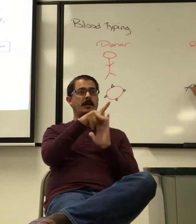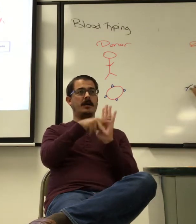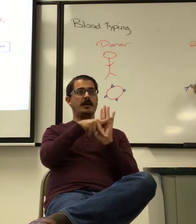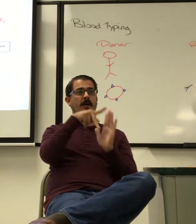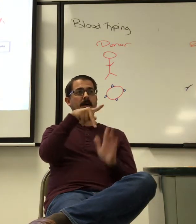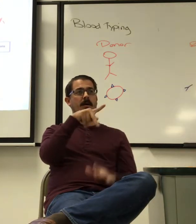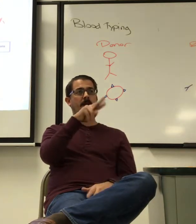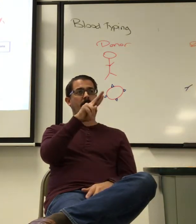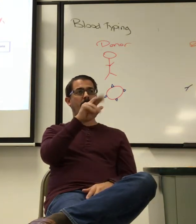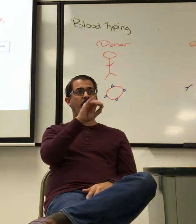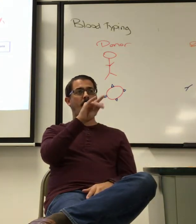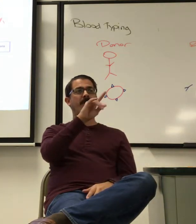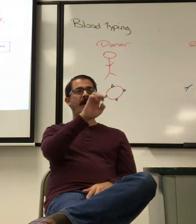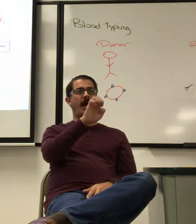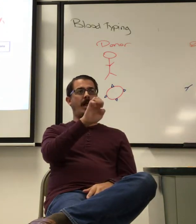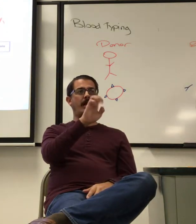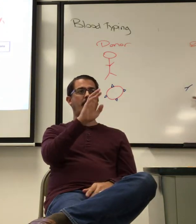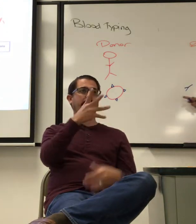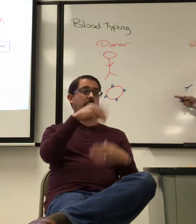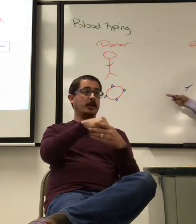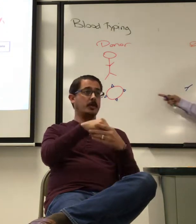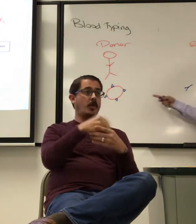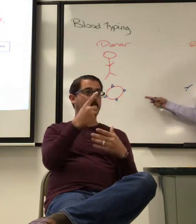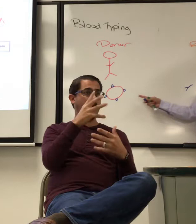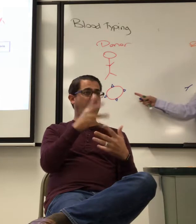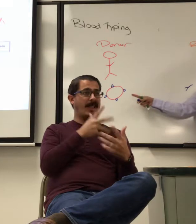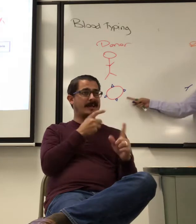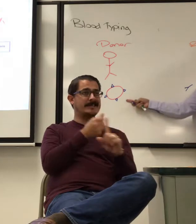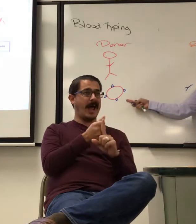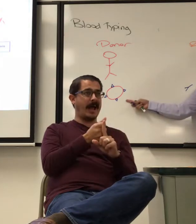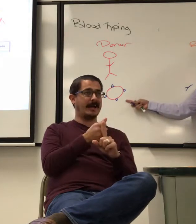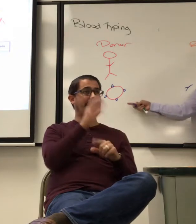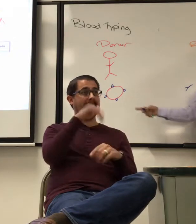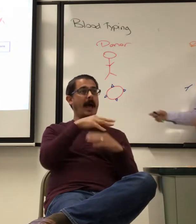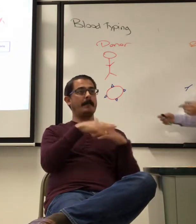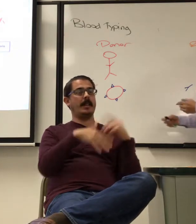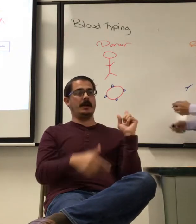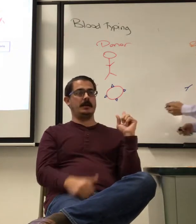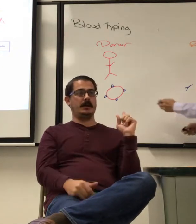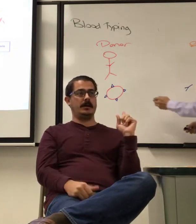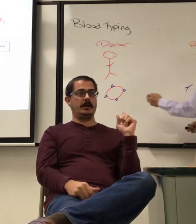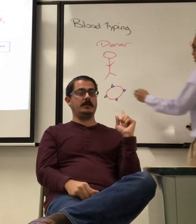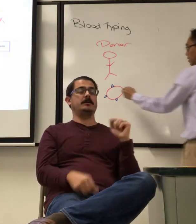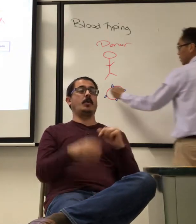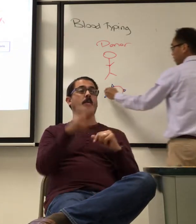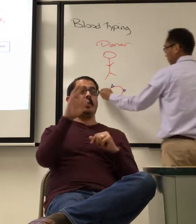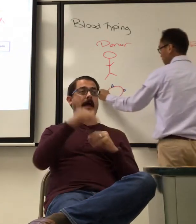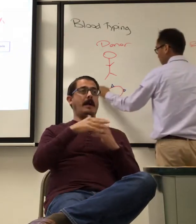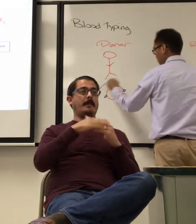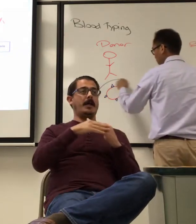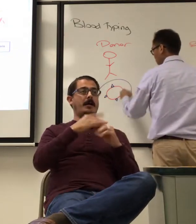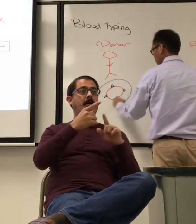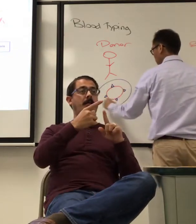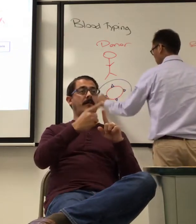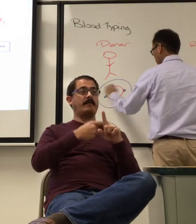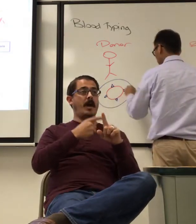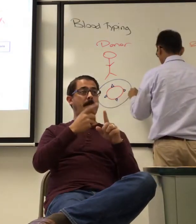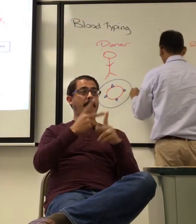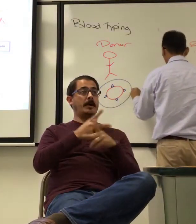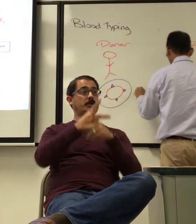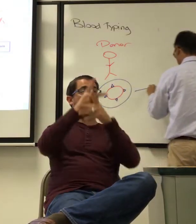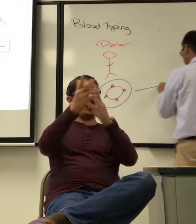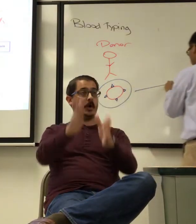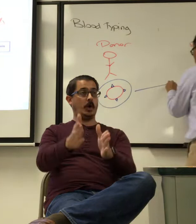that includes one that will attack this blood. So if this blood from the donor is